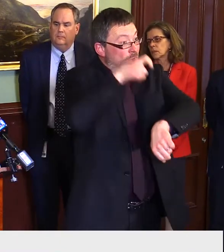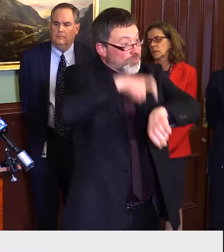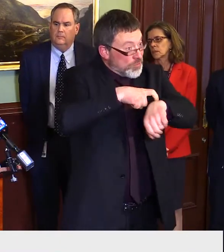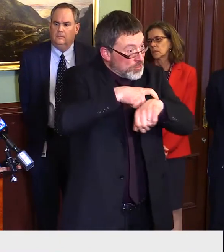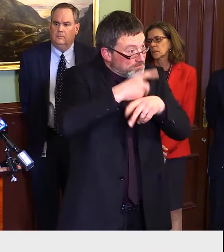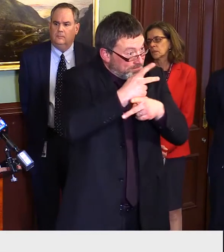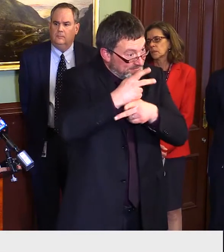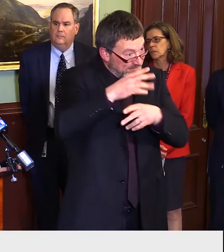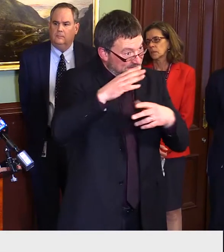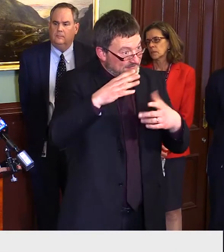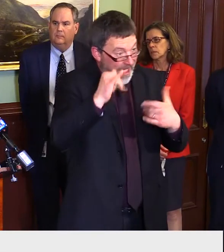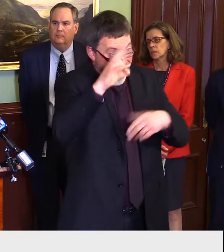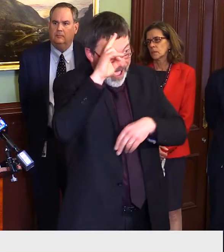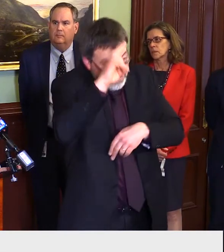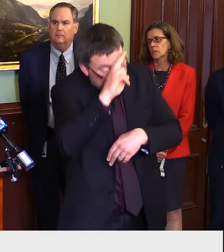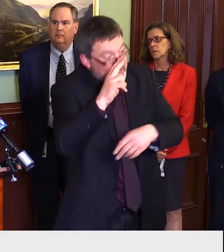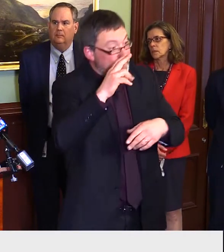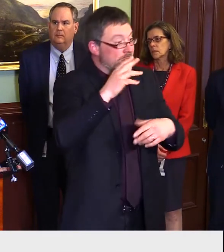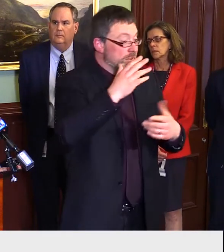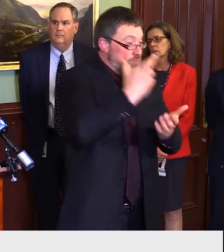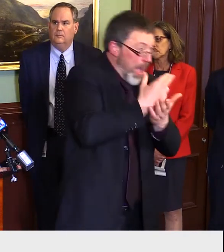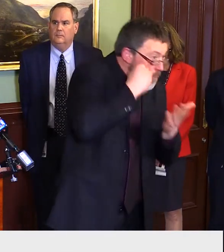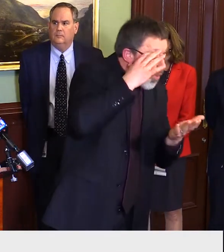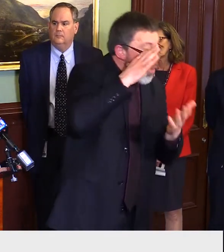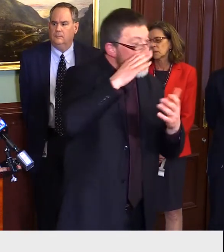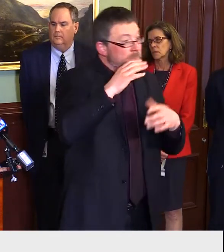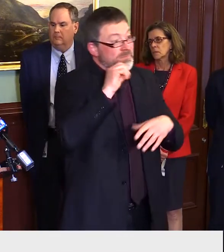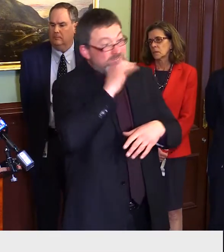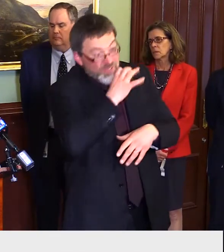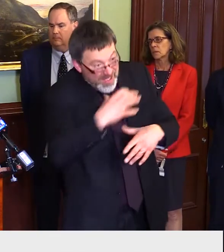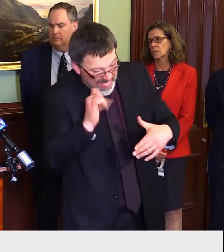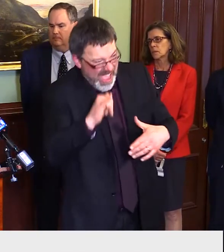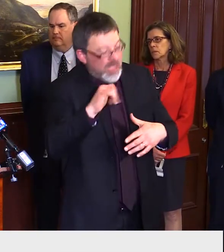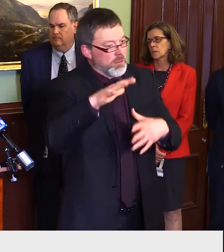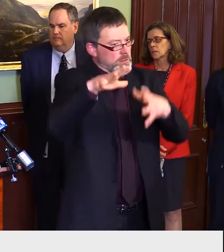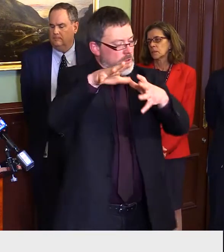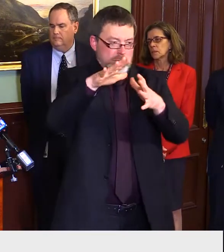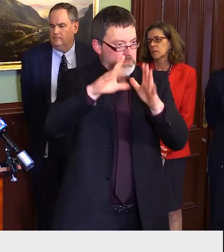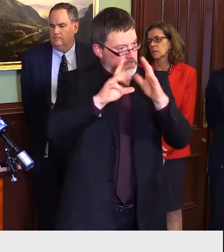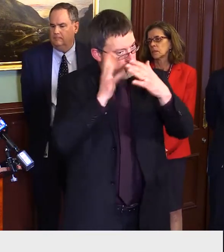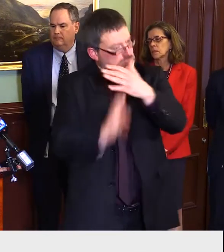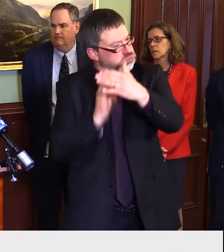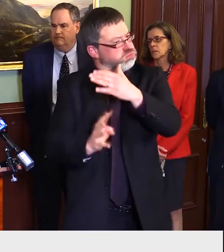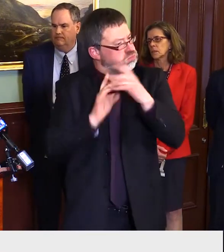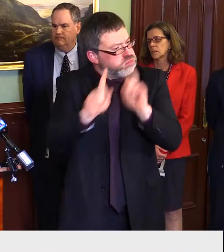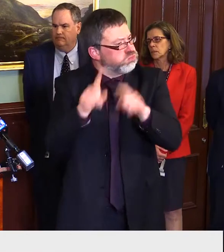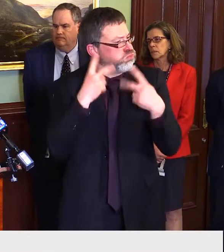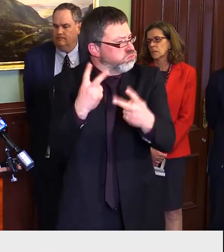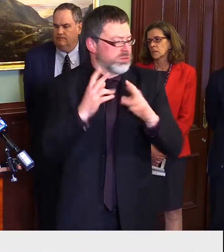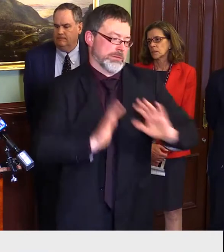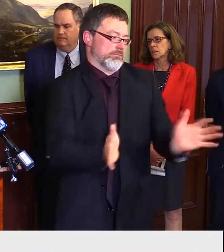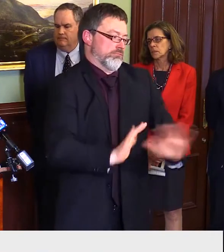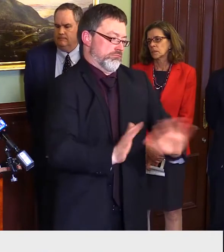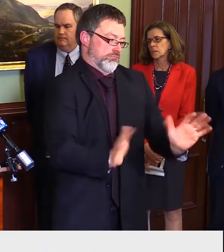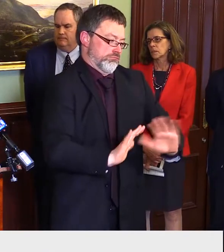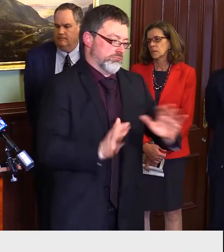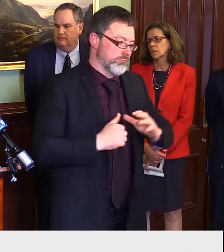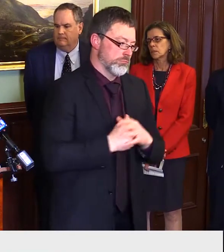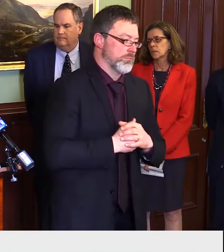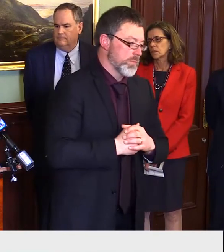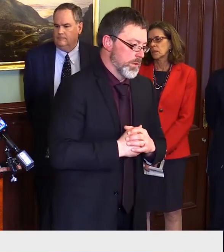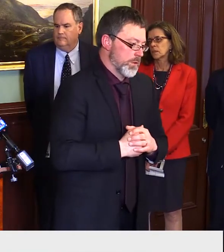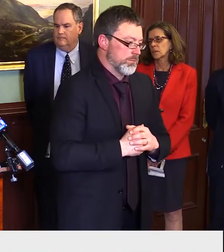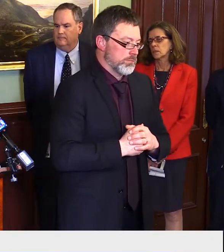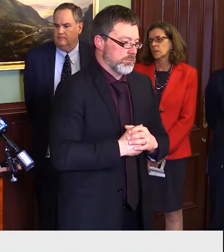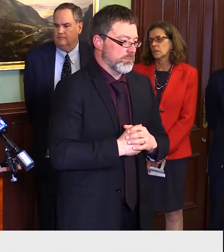can to keep vulnerable Vermonters and the staff that care for them safe. We realize that this response could be very distressing